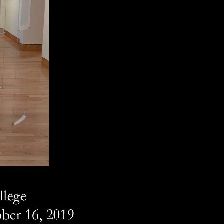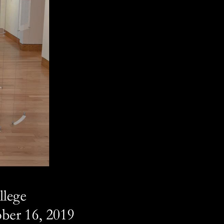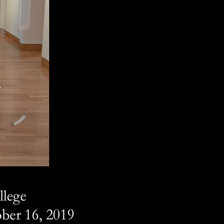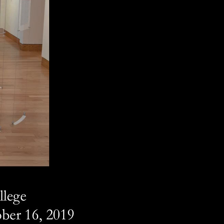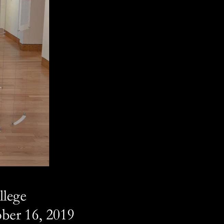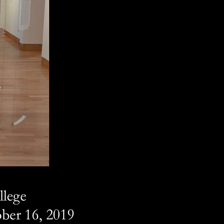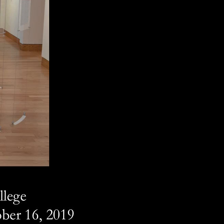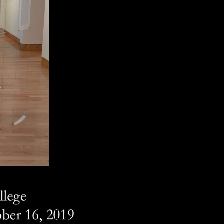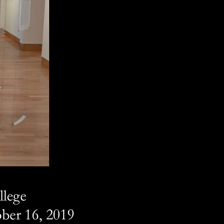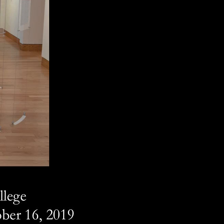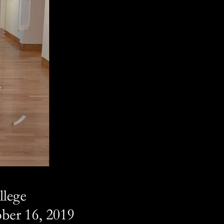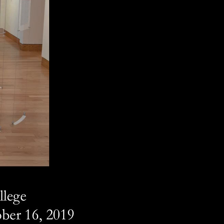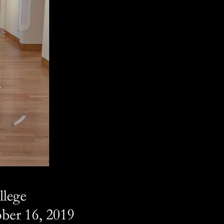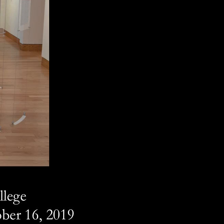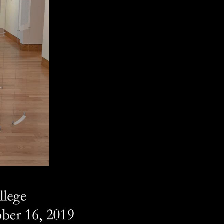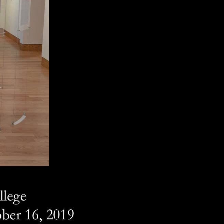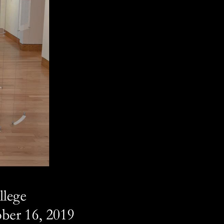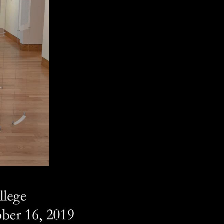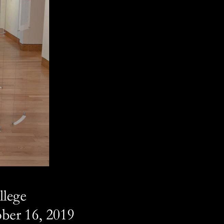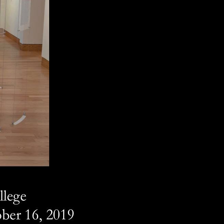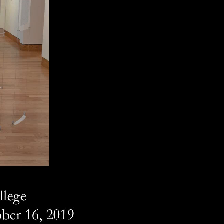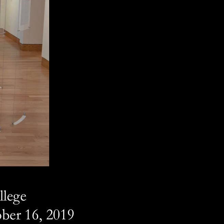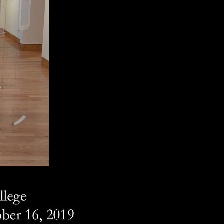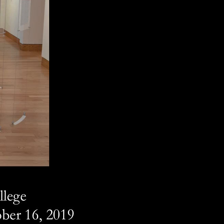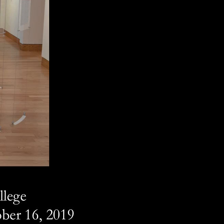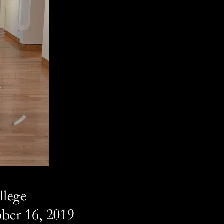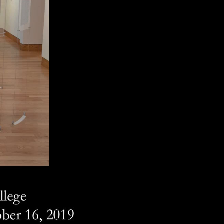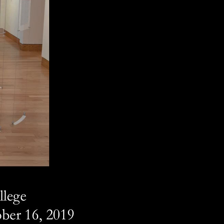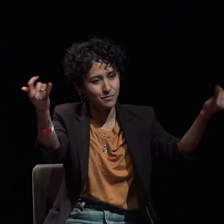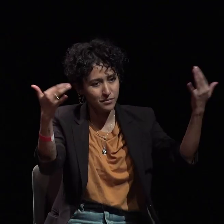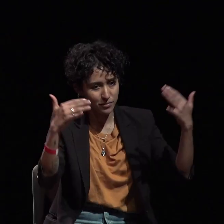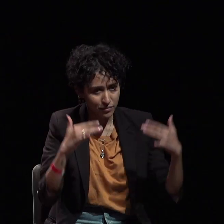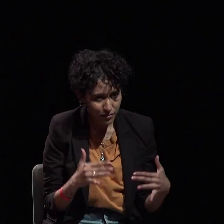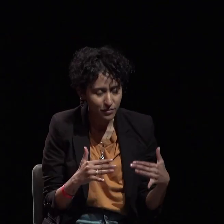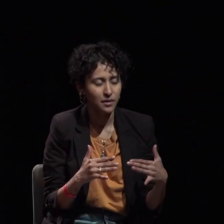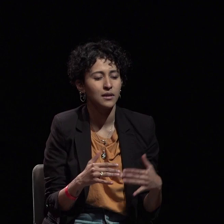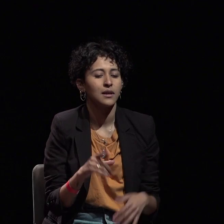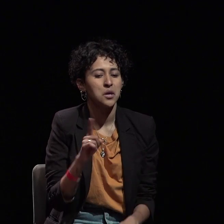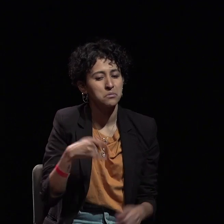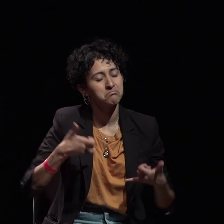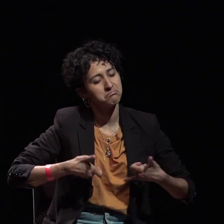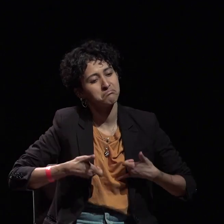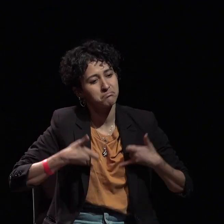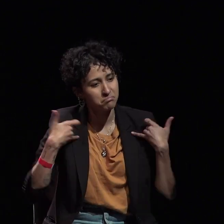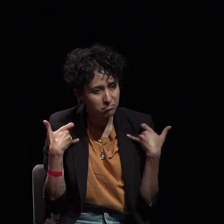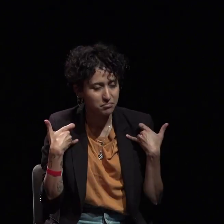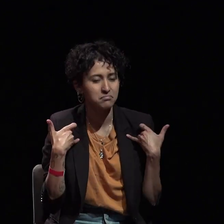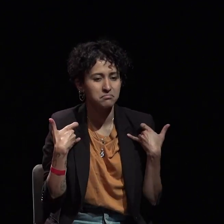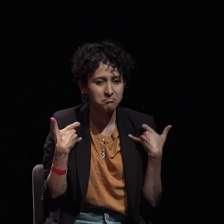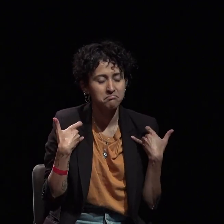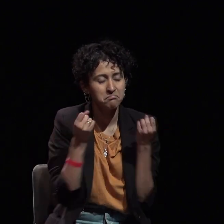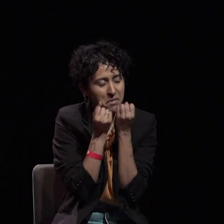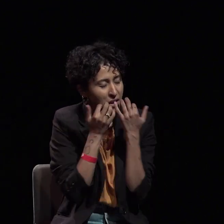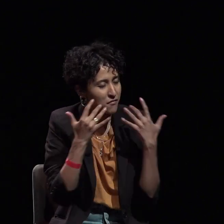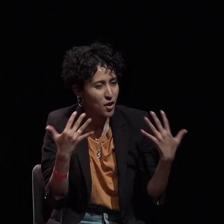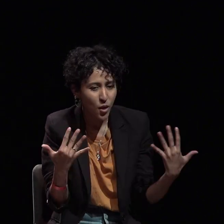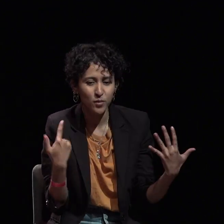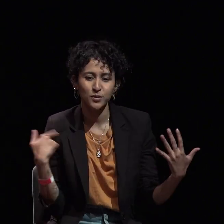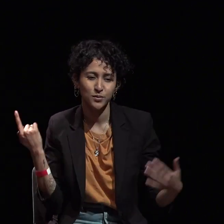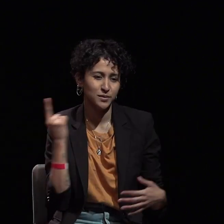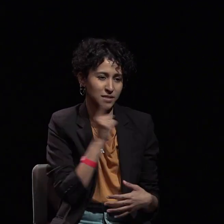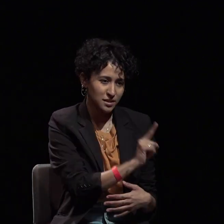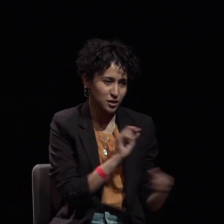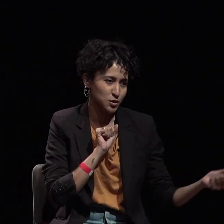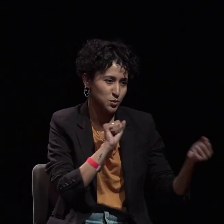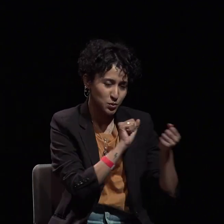Good morning. Thank you for joining us all, and it's an incredible honor and generally just incredible to be included among